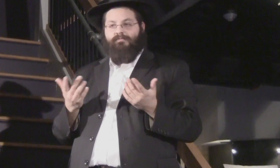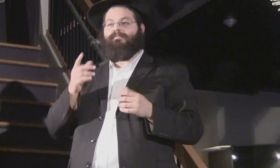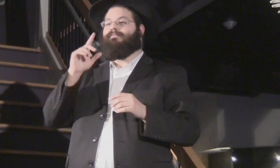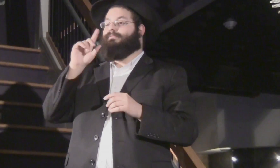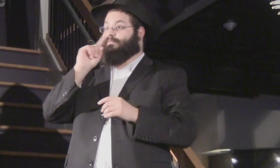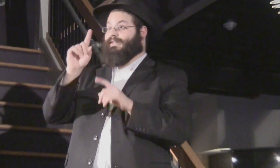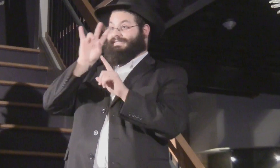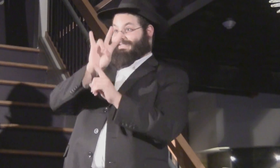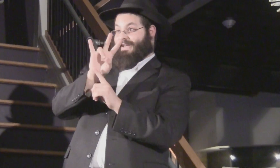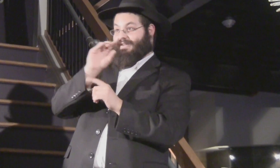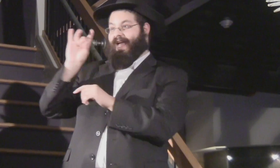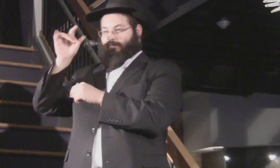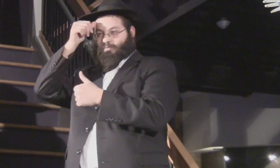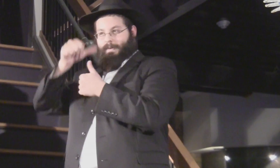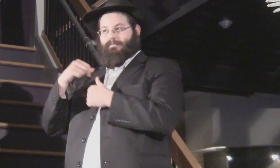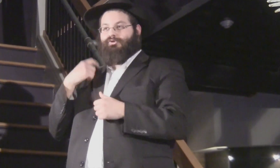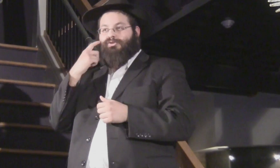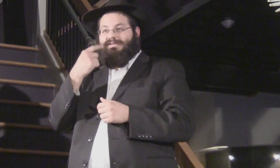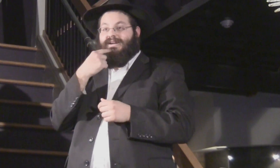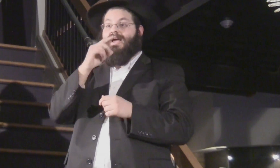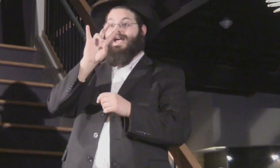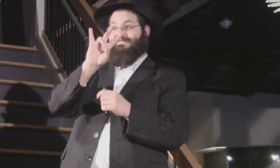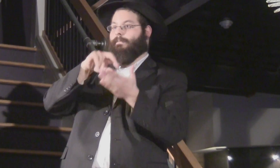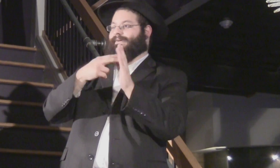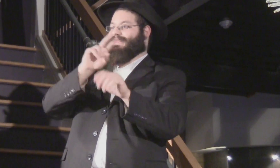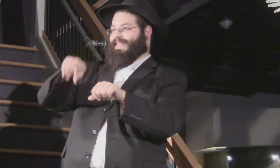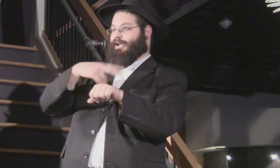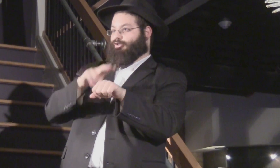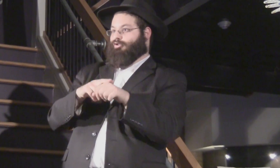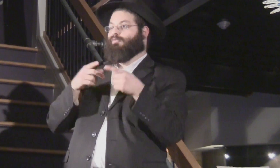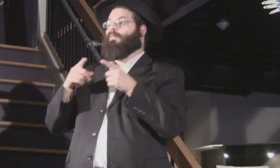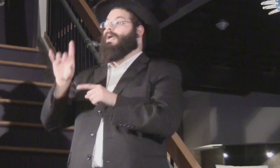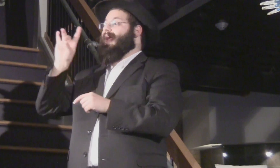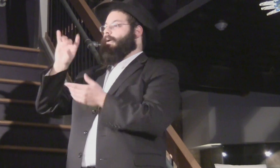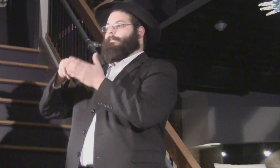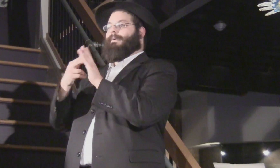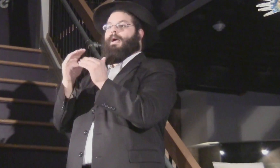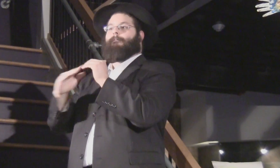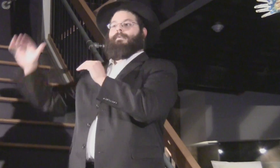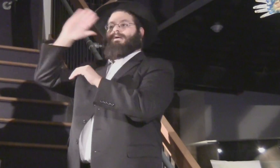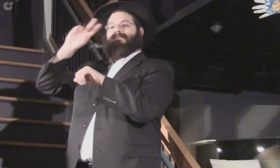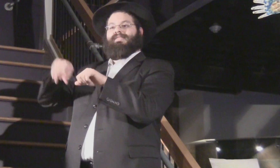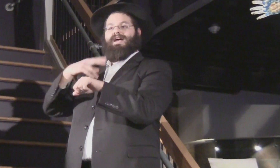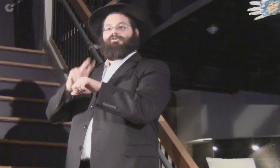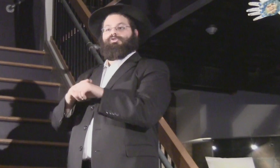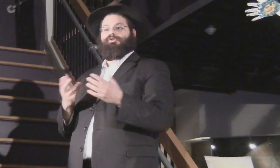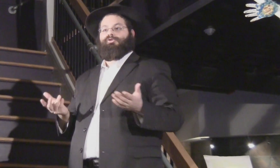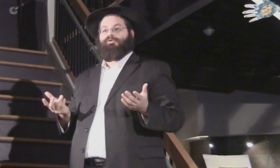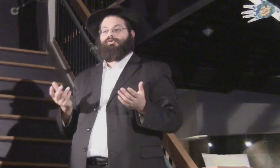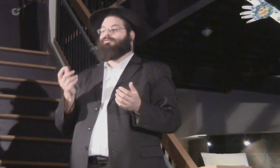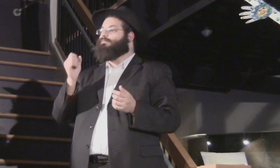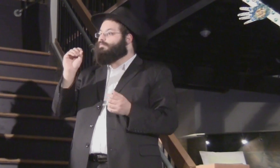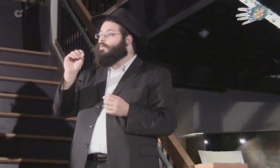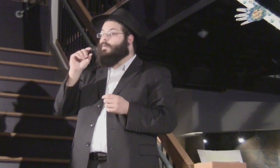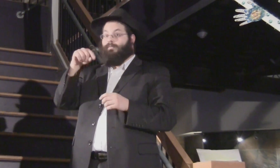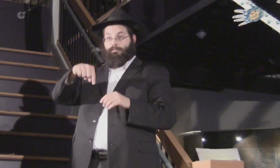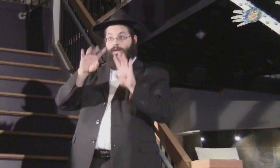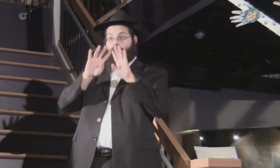of Hanukkah? So really, you have to remember the 7th and the 8th night, and 7th is natural, and the 8th is above